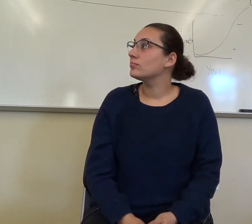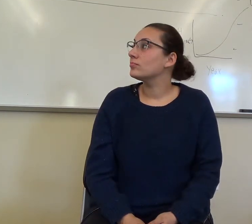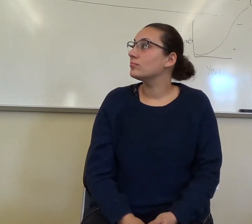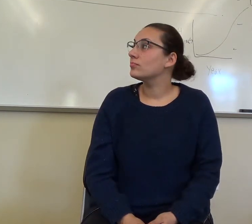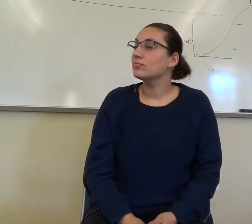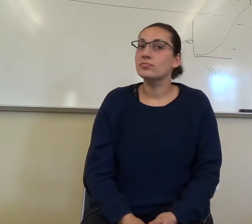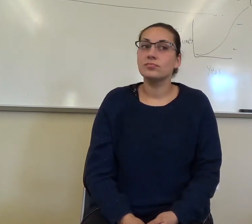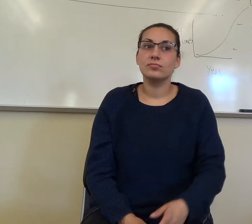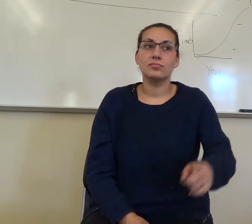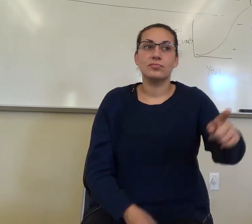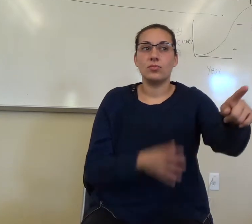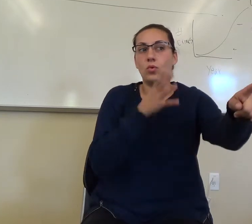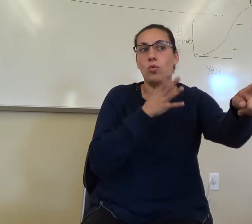Different types of snake venom.